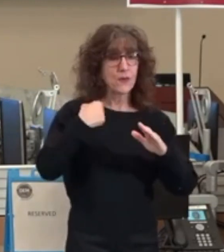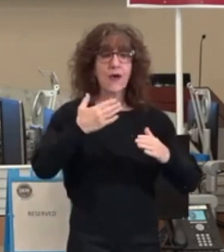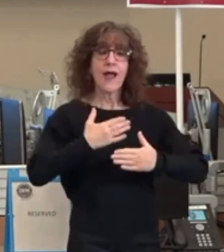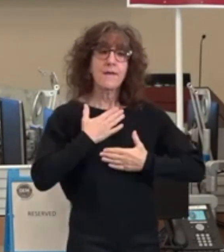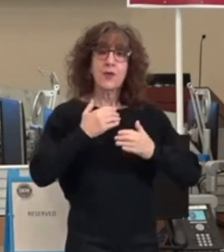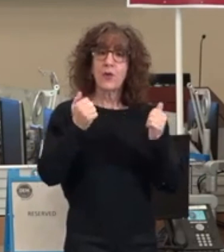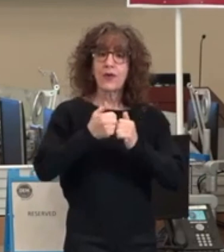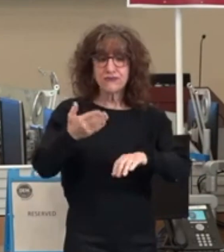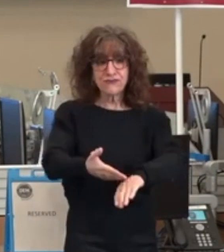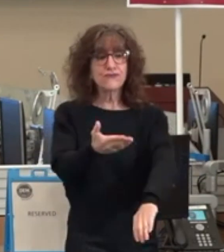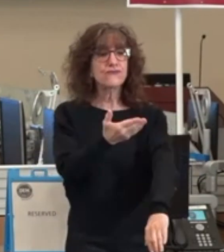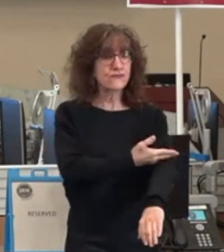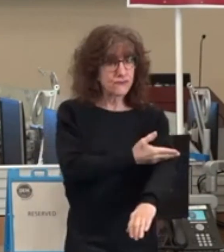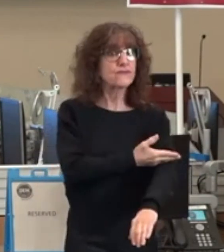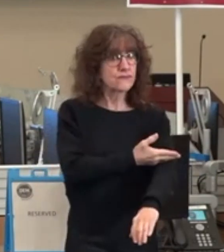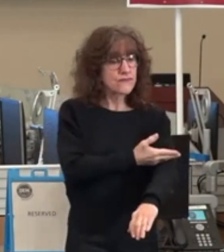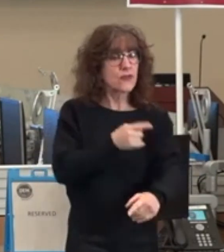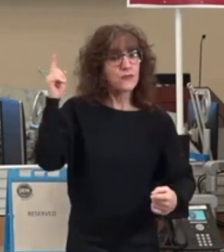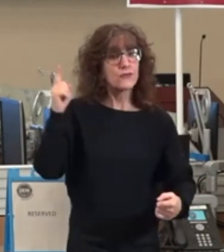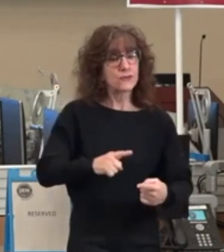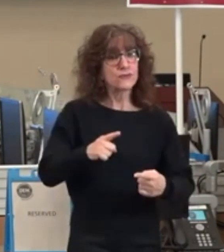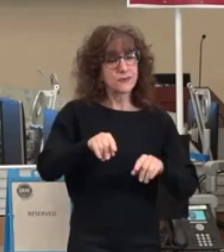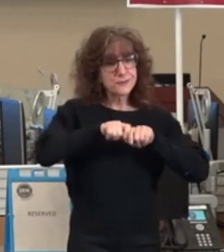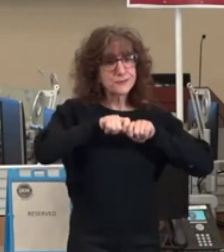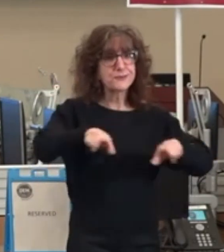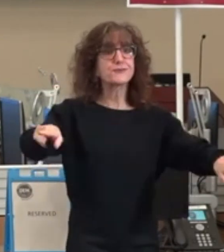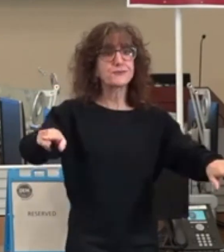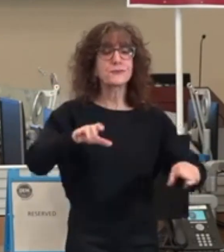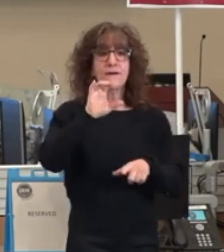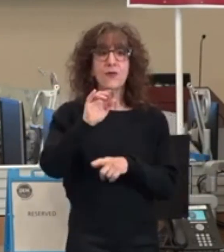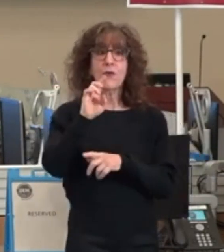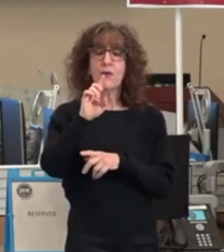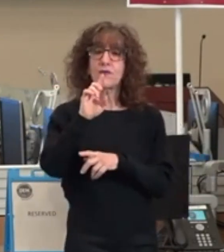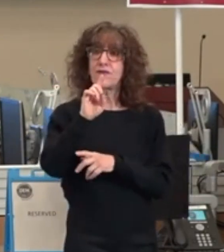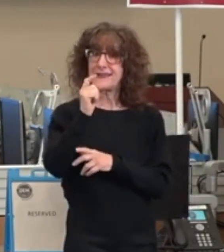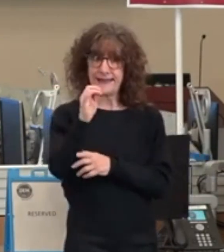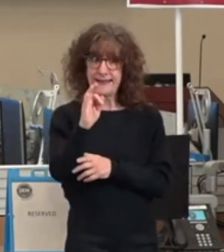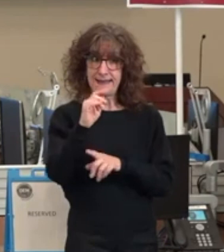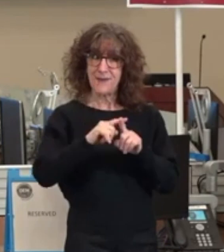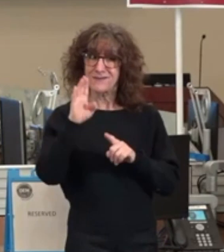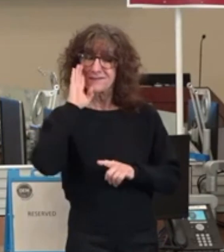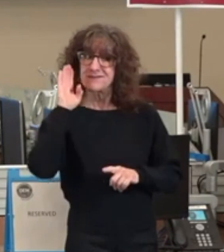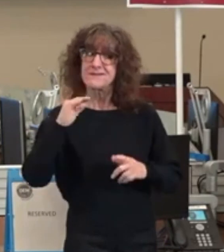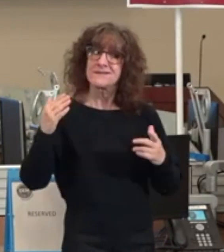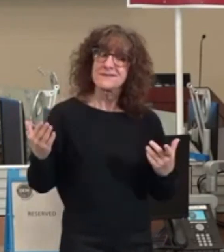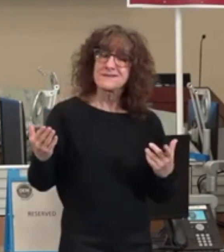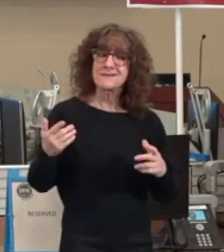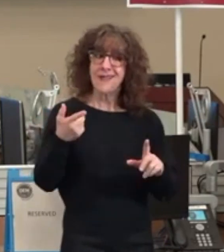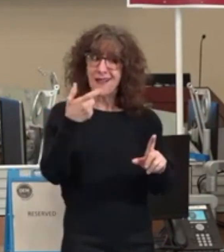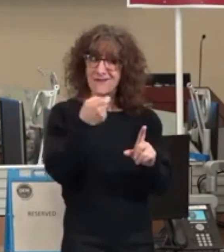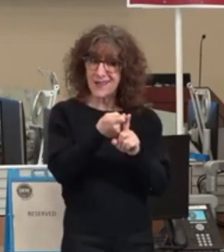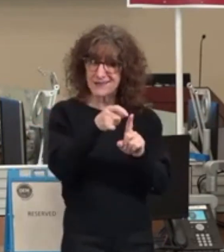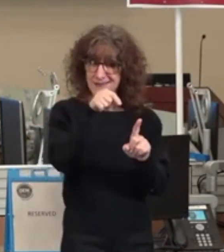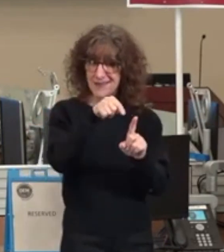with the progress that Prince Georgians have made in reducing the transmission of COVID-19, ultimately we know that the